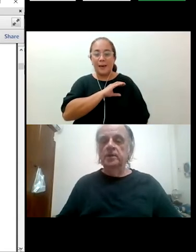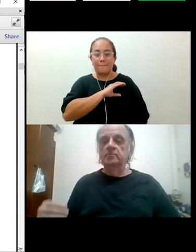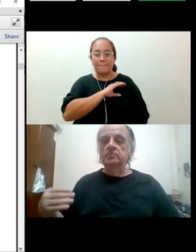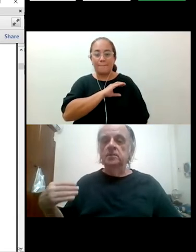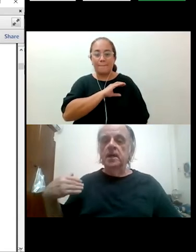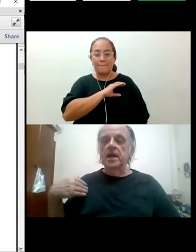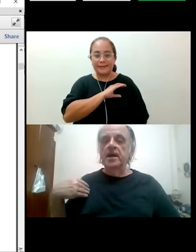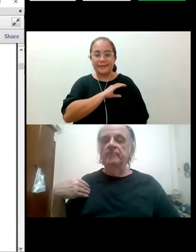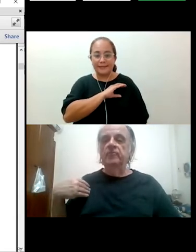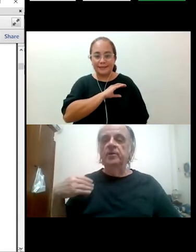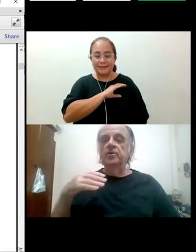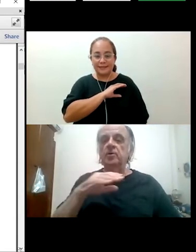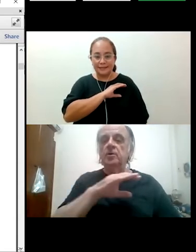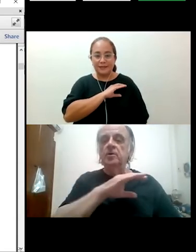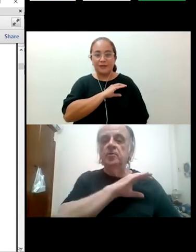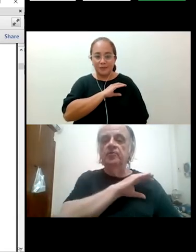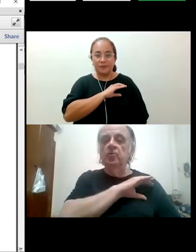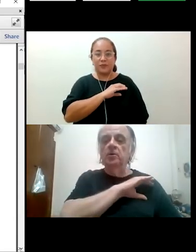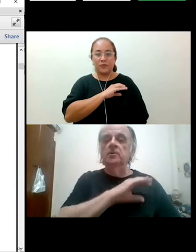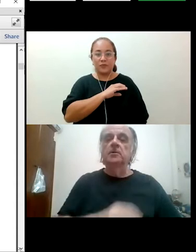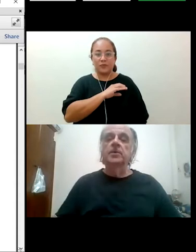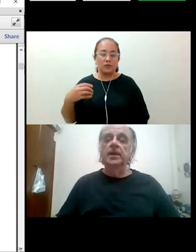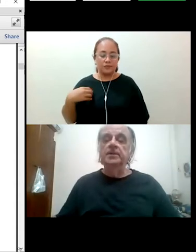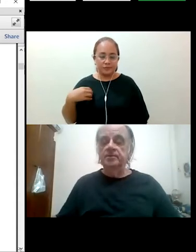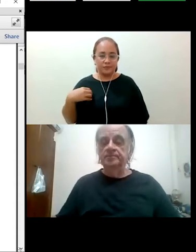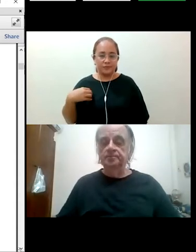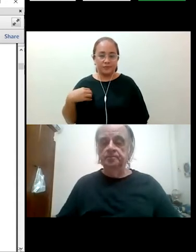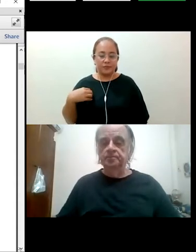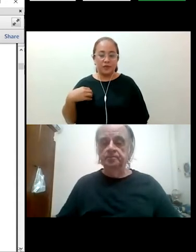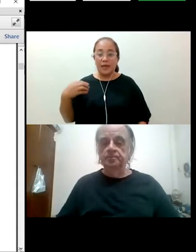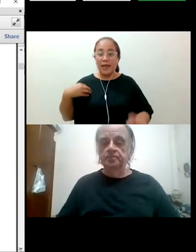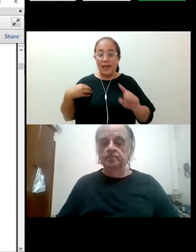So then have would occur before police.